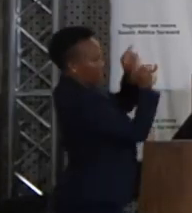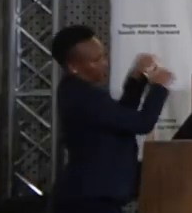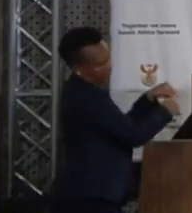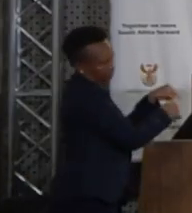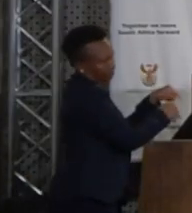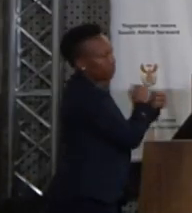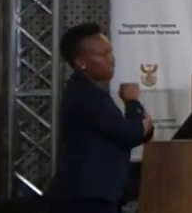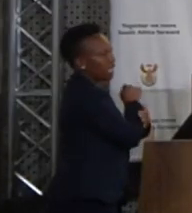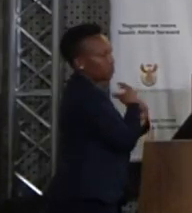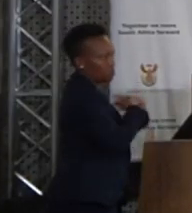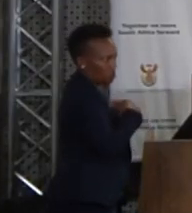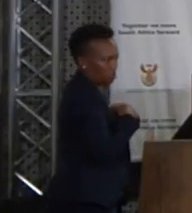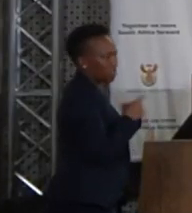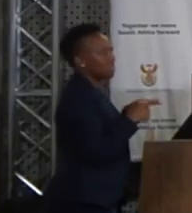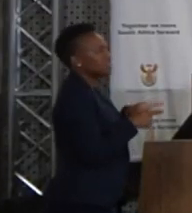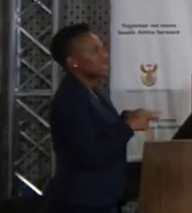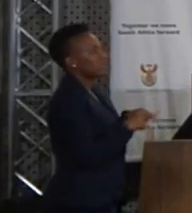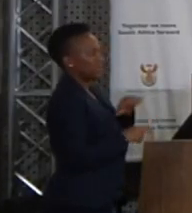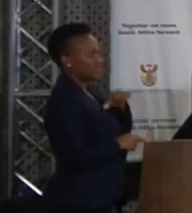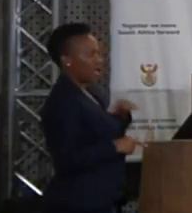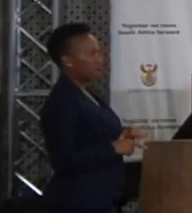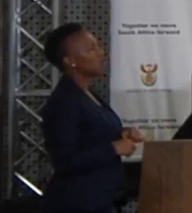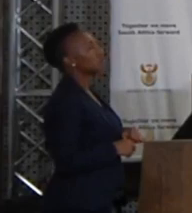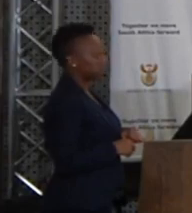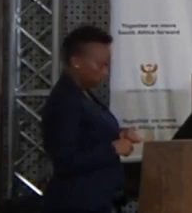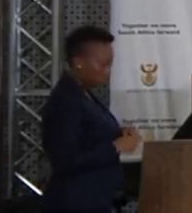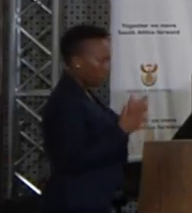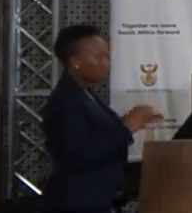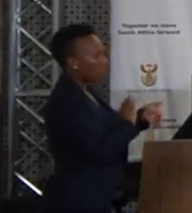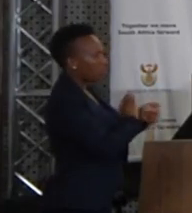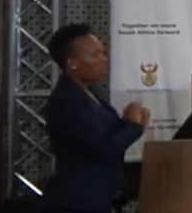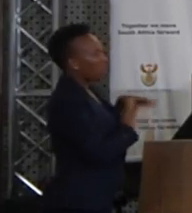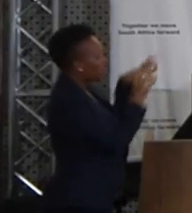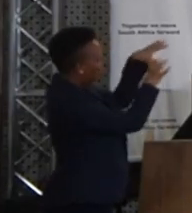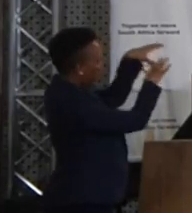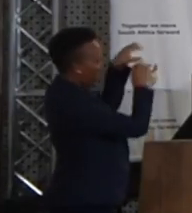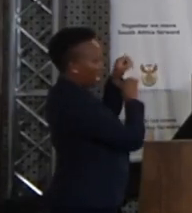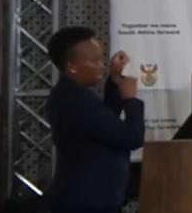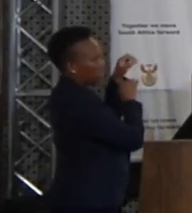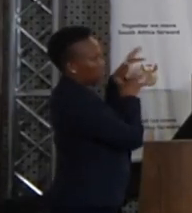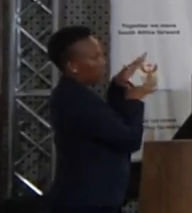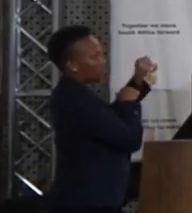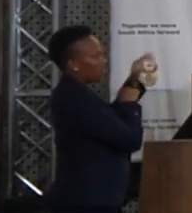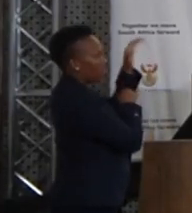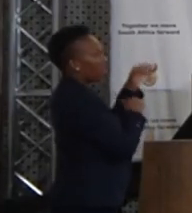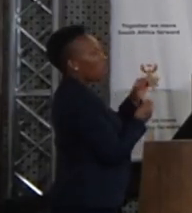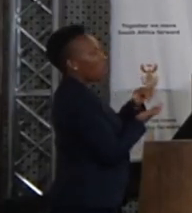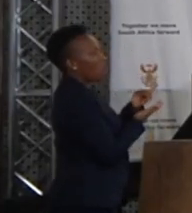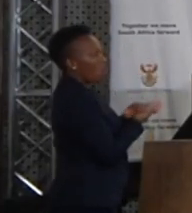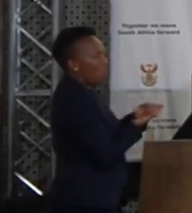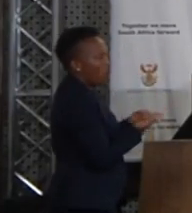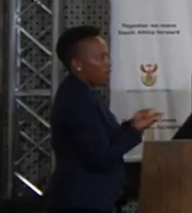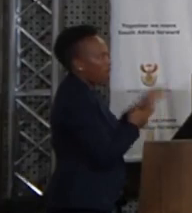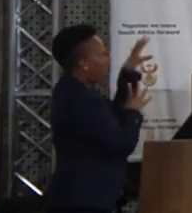way we were allowed by China to go and fetch our citizens in Wuhan. We cannot